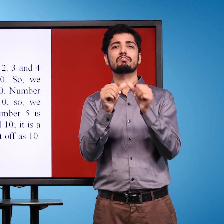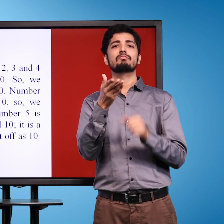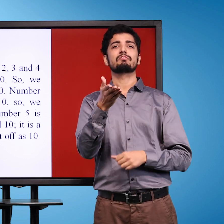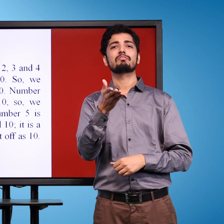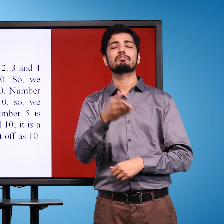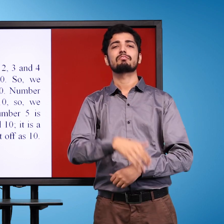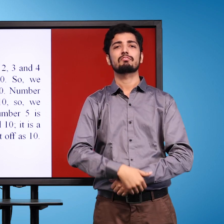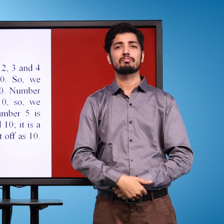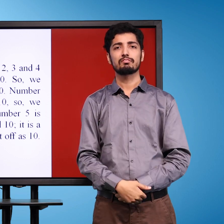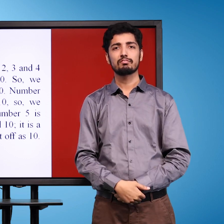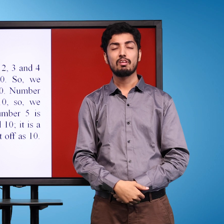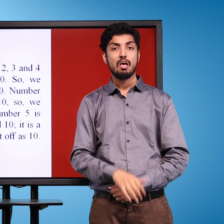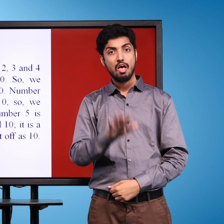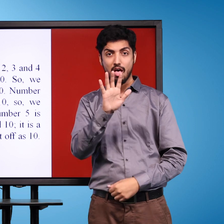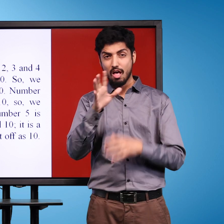practice to round it off as 10.